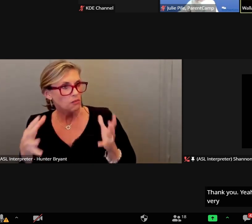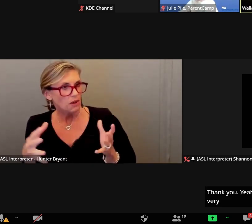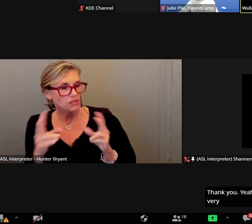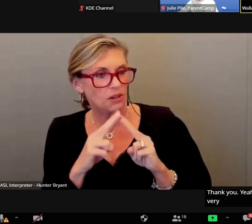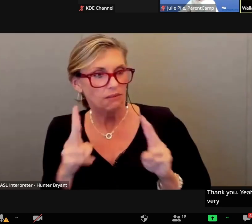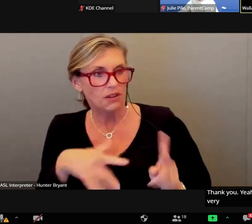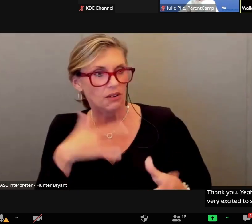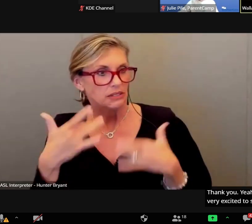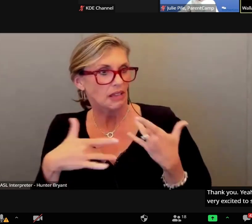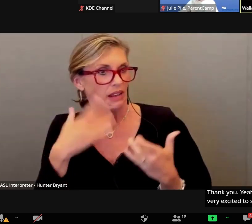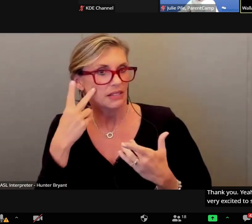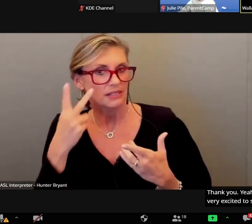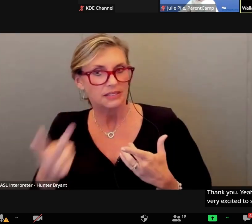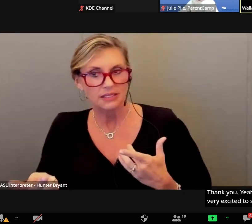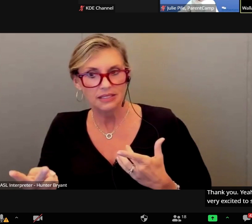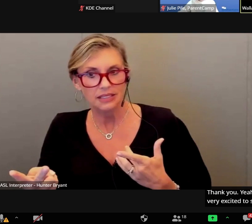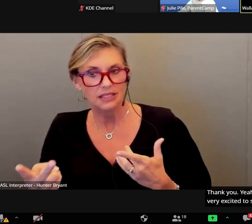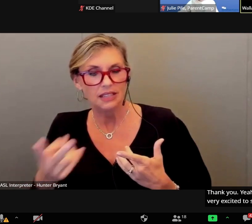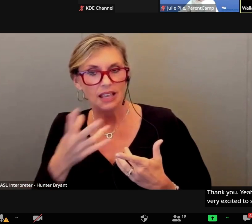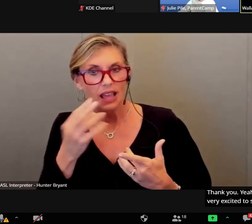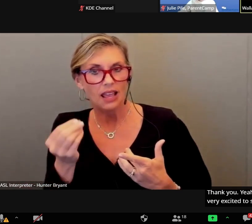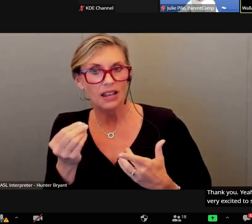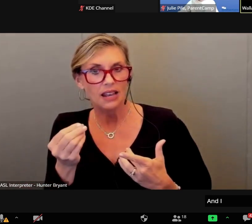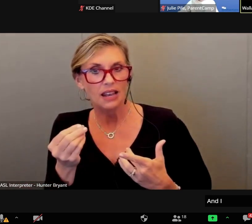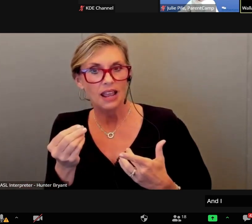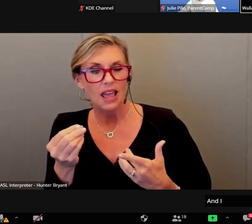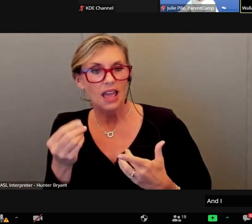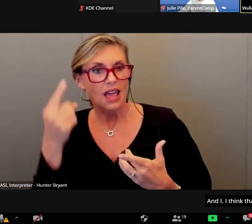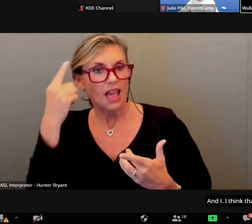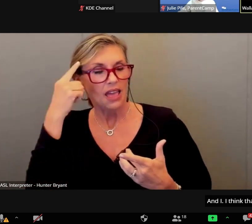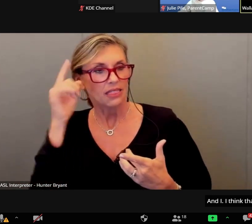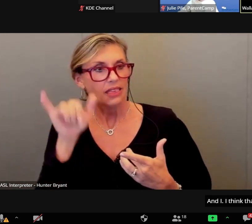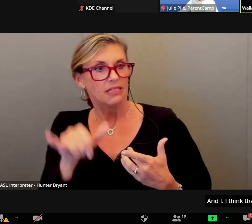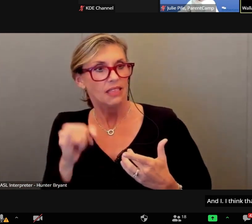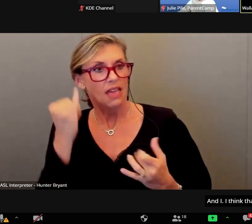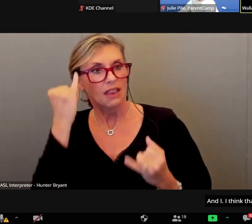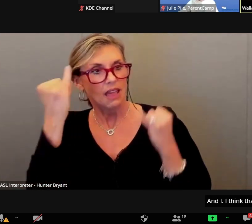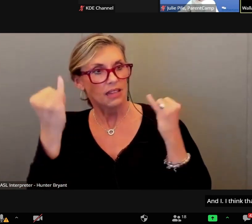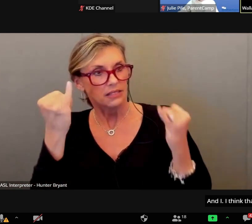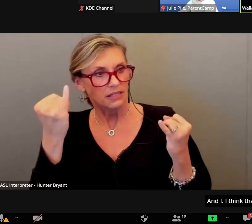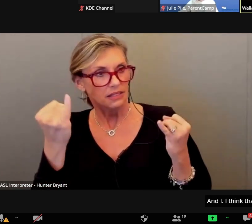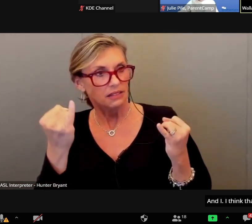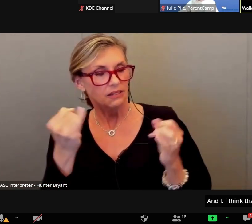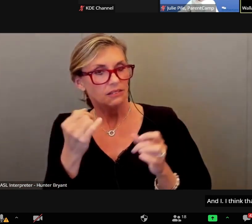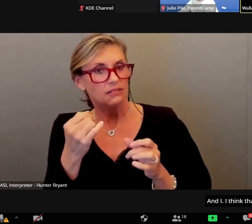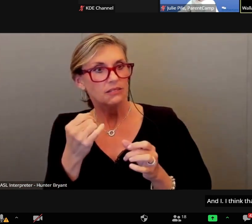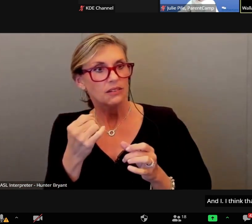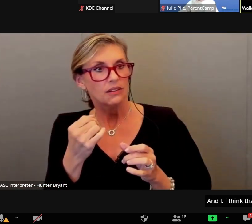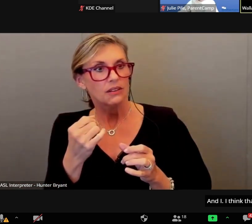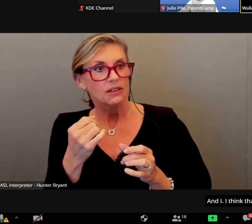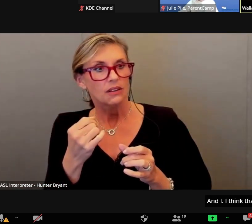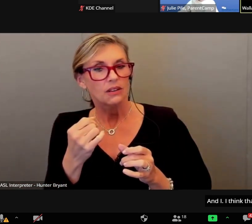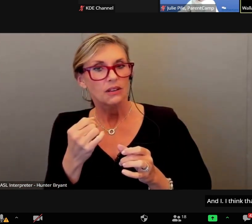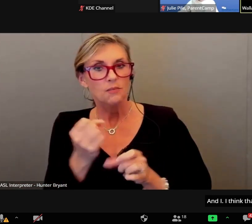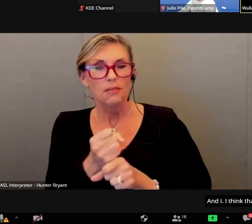it. And I think that idea of creating a culture